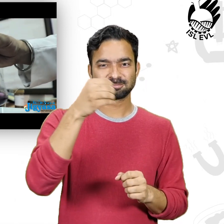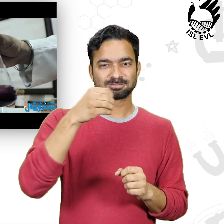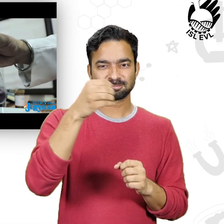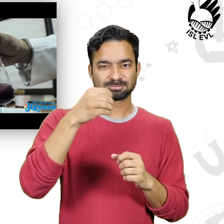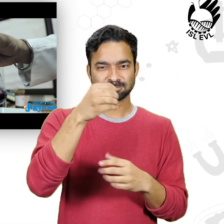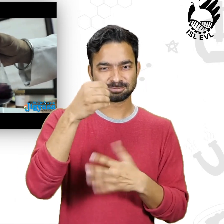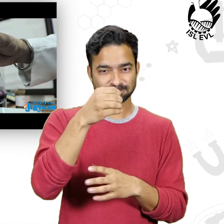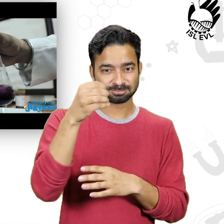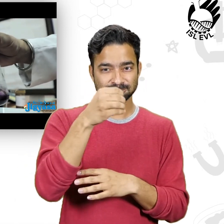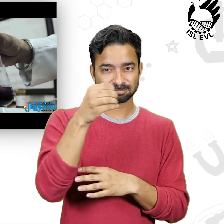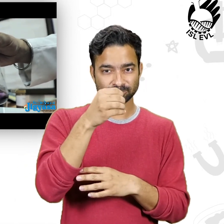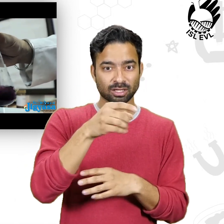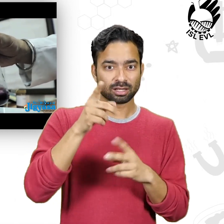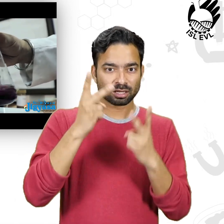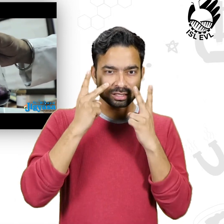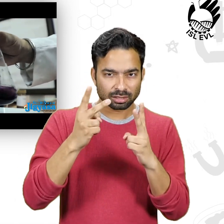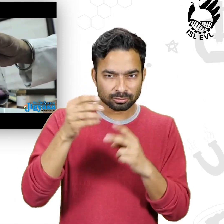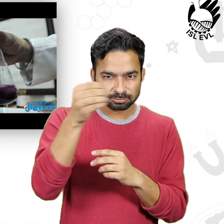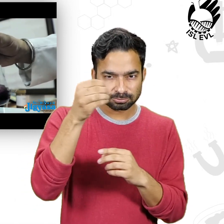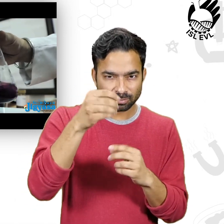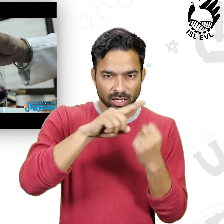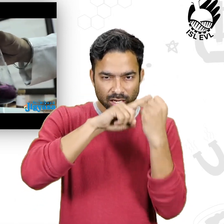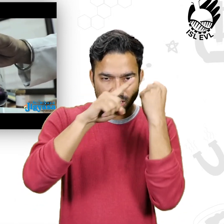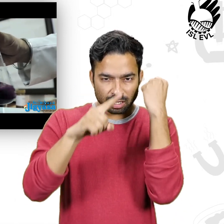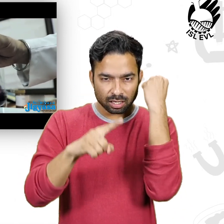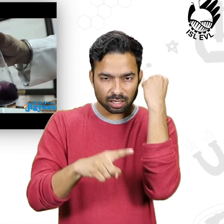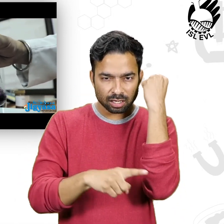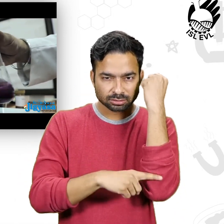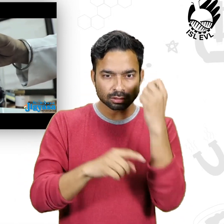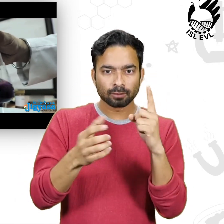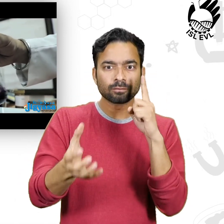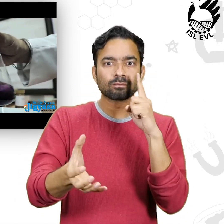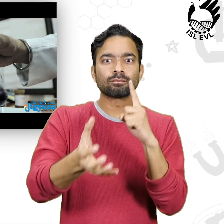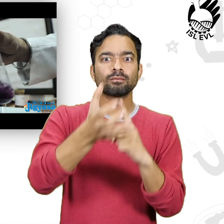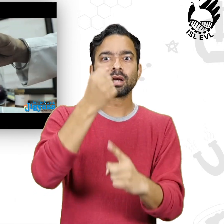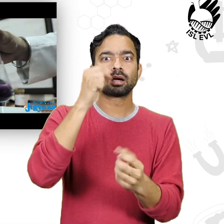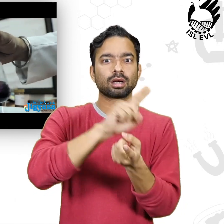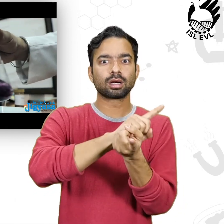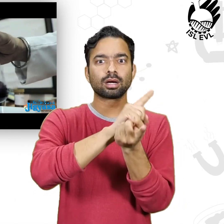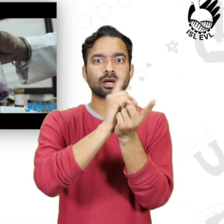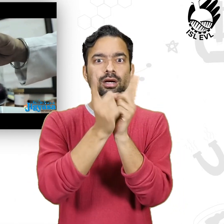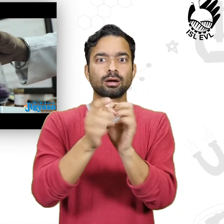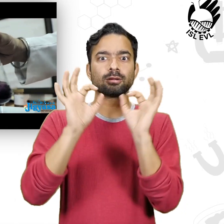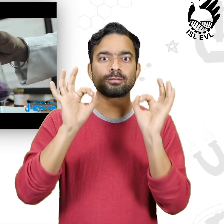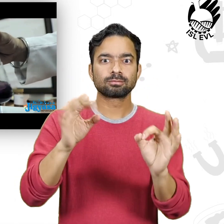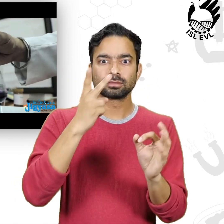the titration. Has to closely observe the end point.